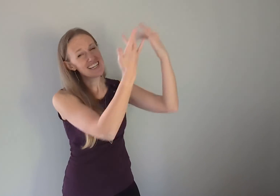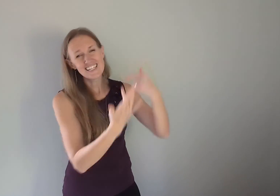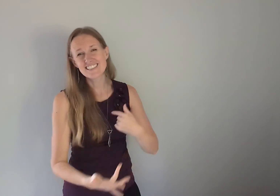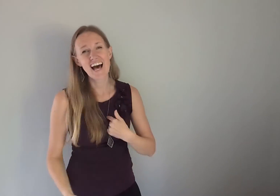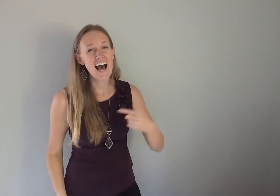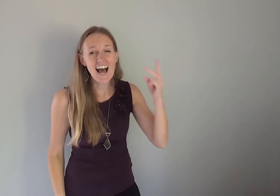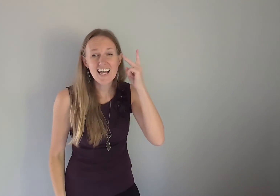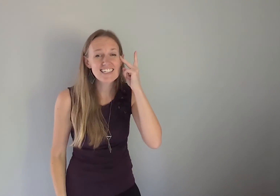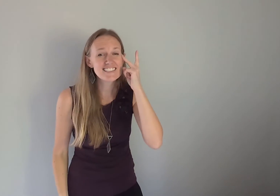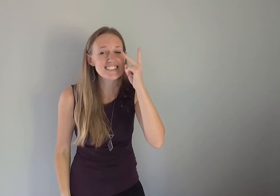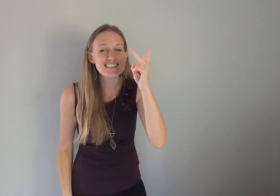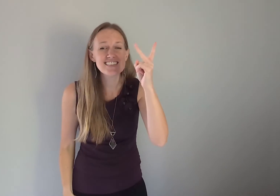I